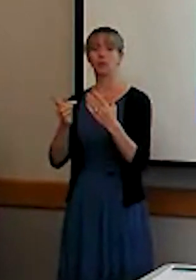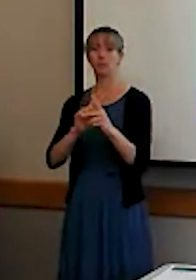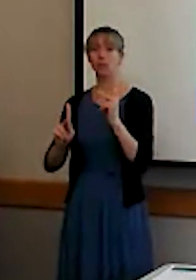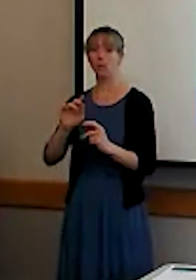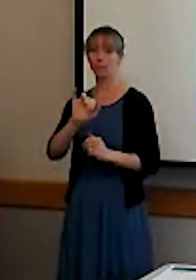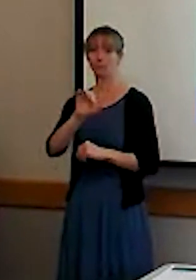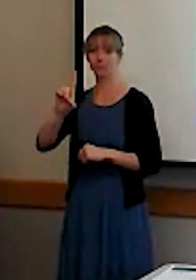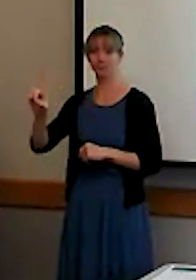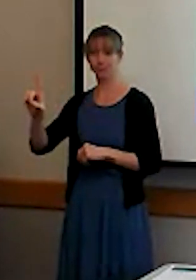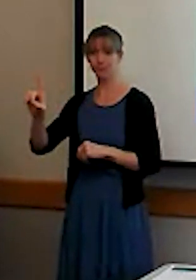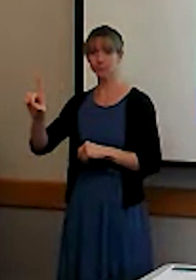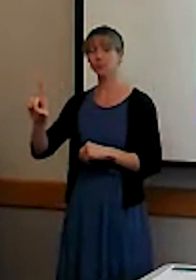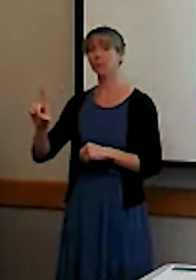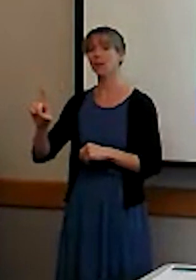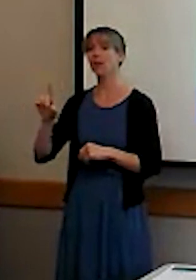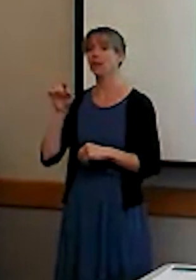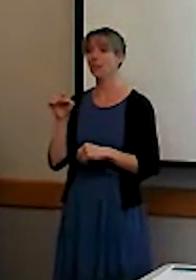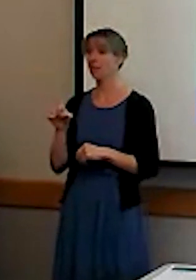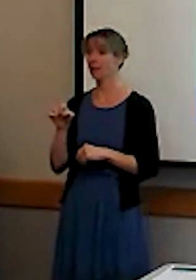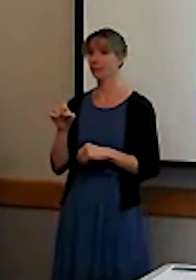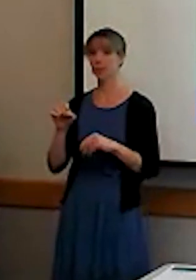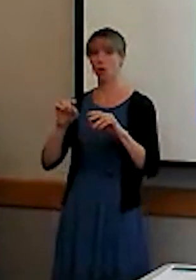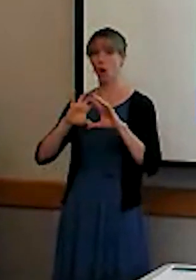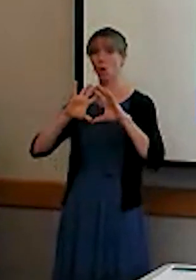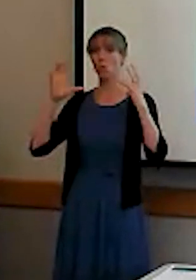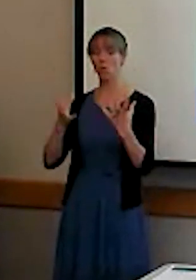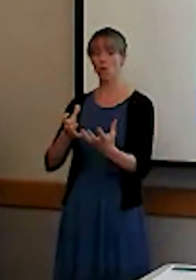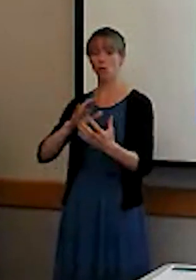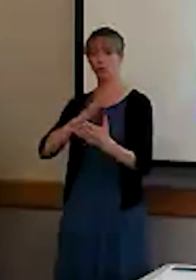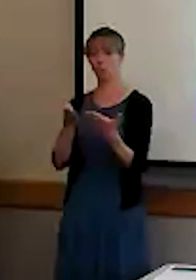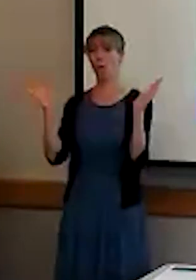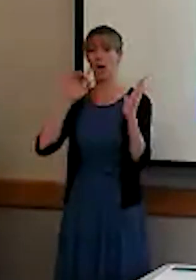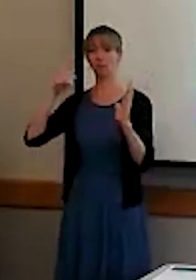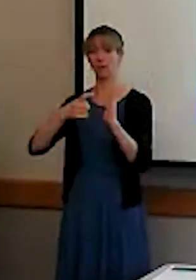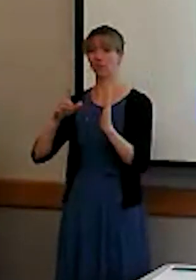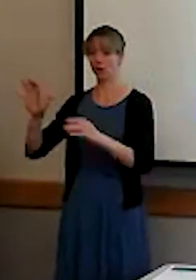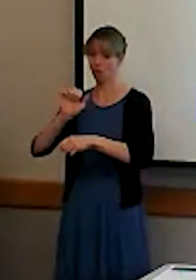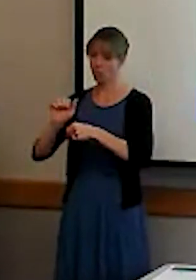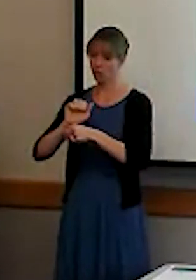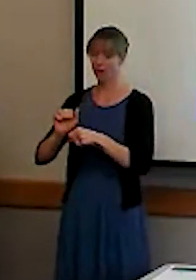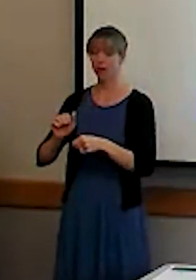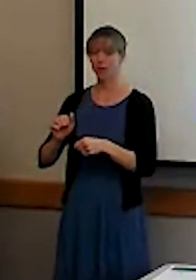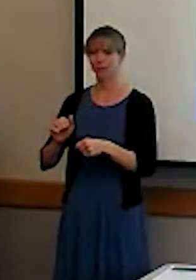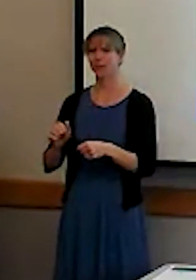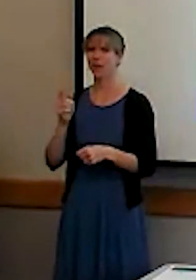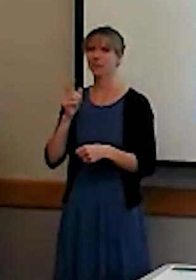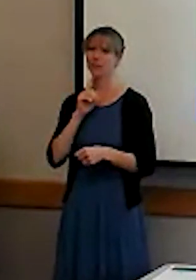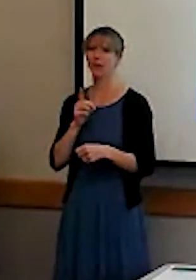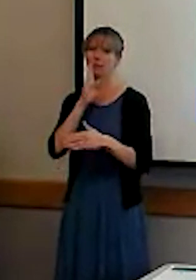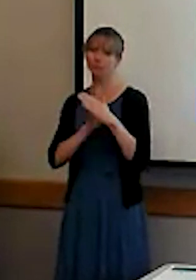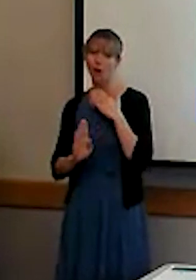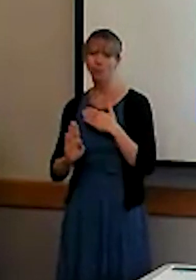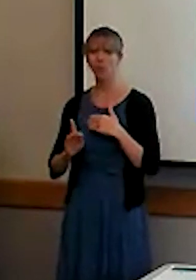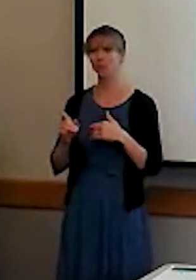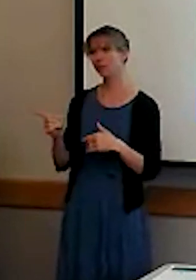and developmental disabilities. It's a worldwide recognition for her work. She's very understated. You wouldn't know she's